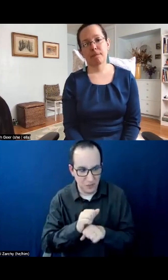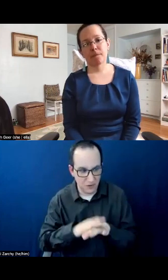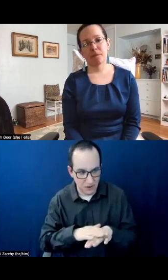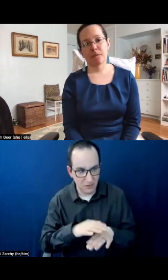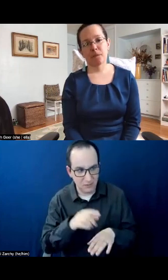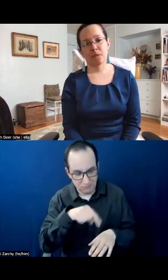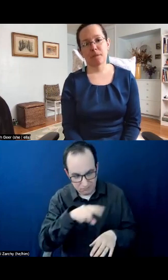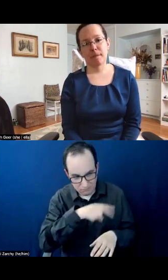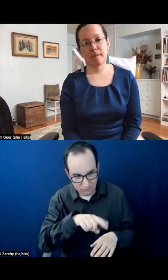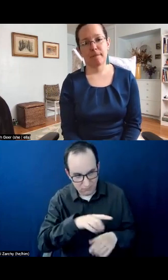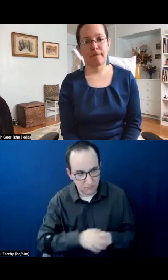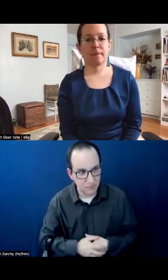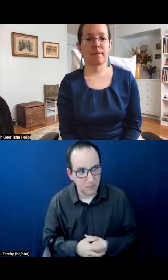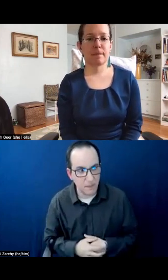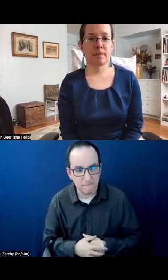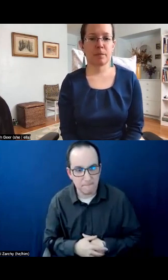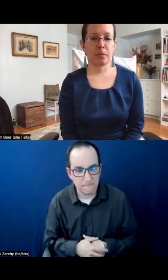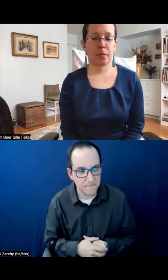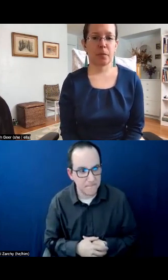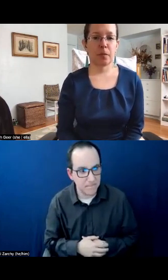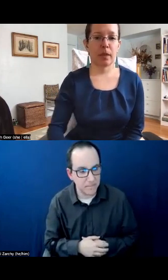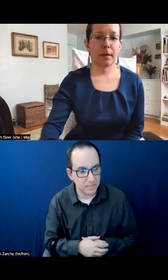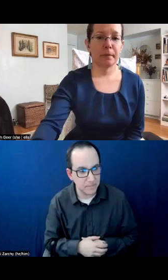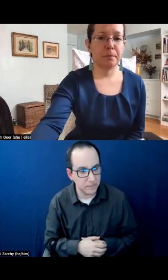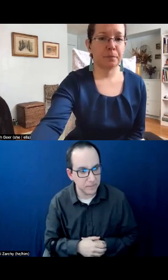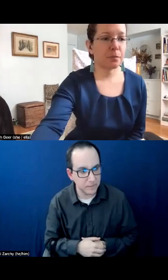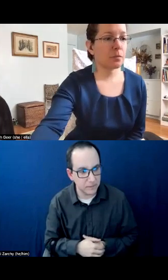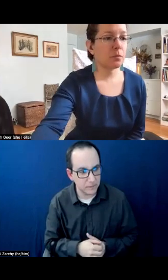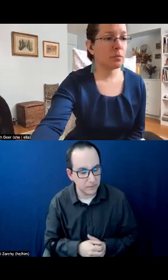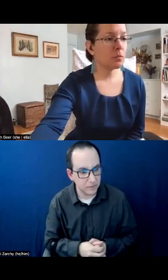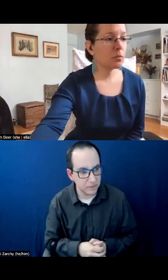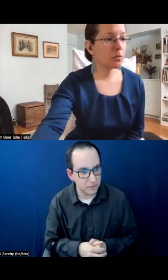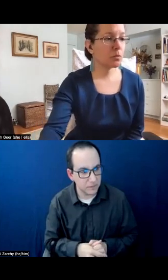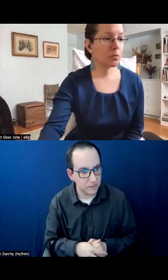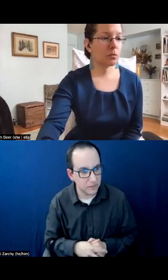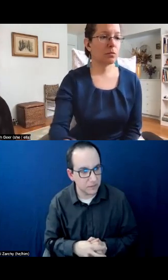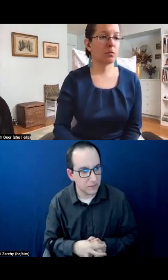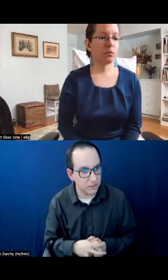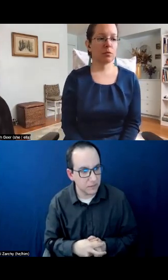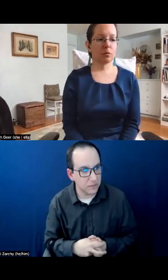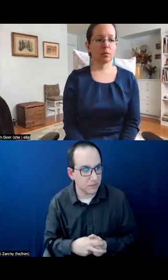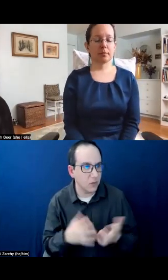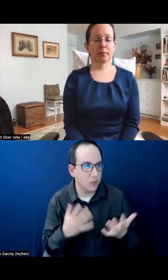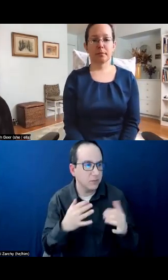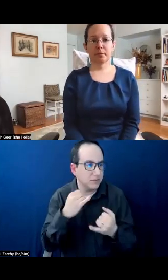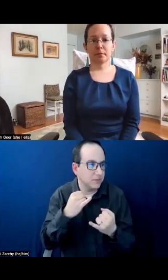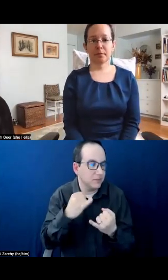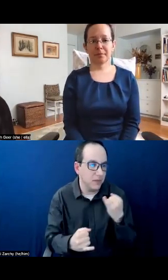Just different ideas to work on classifiers with students.